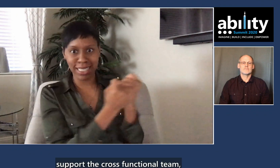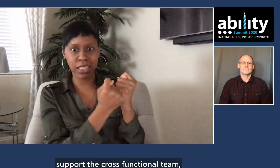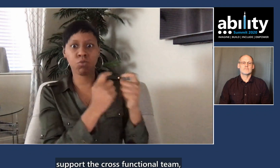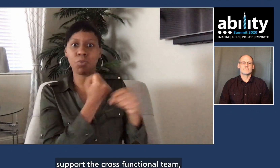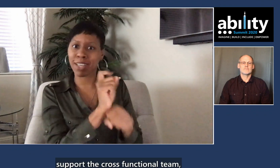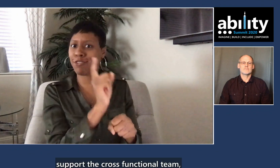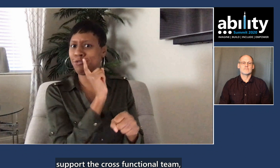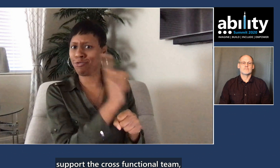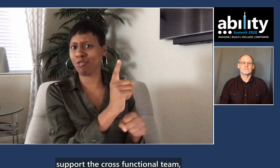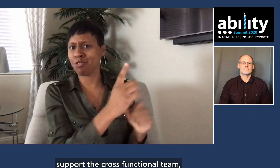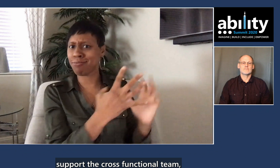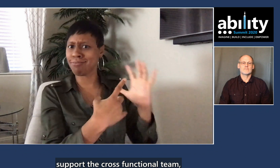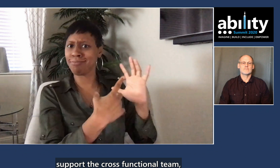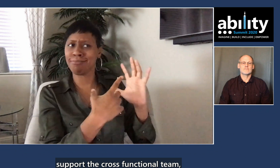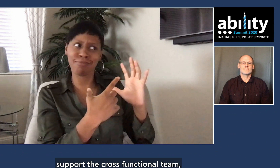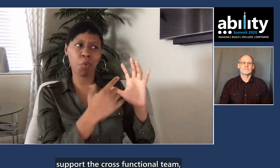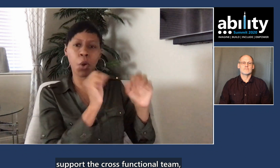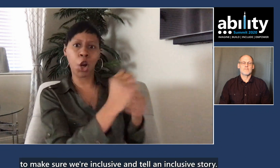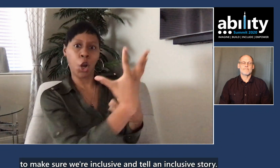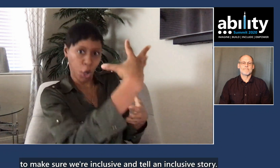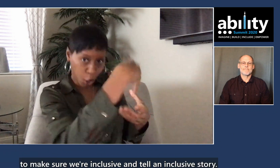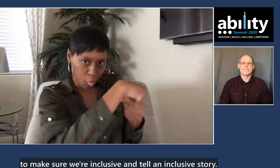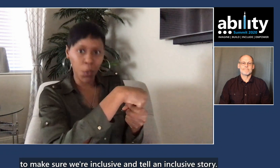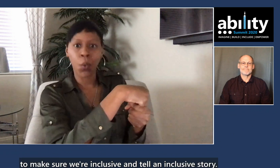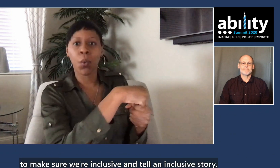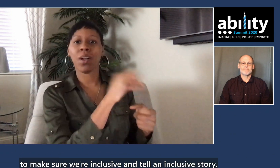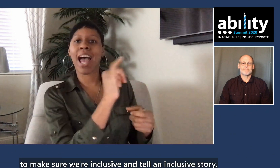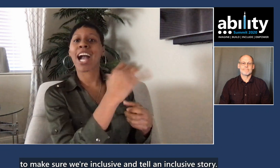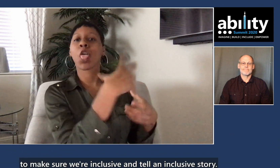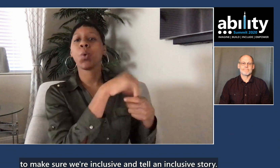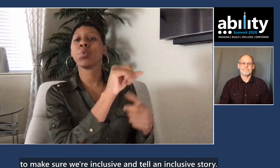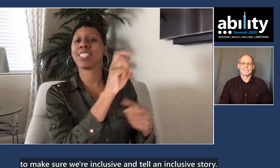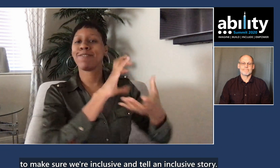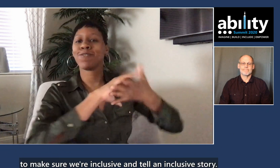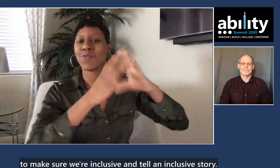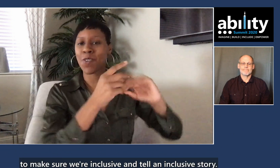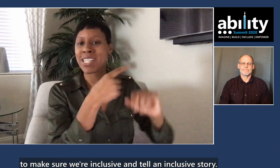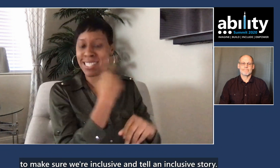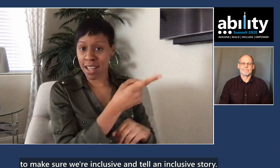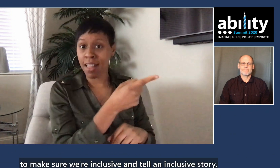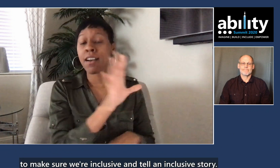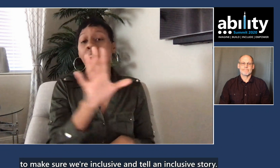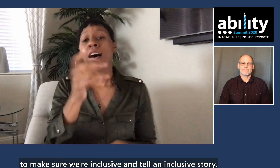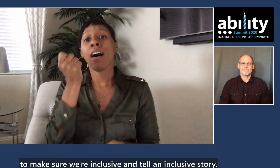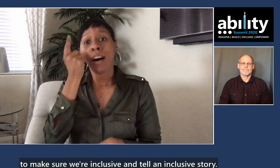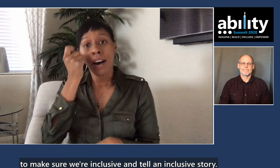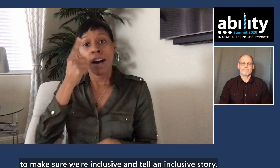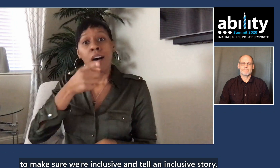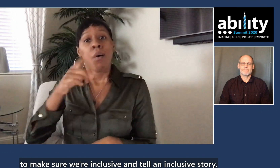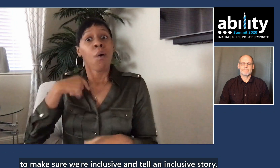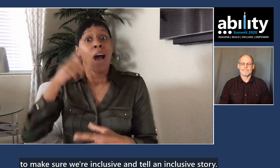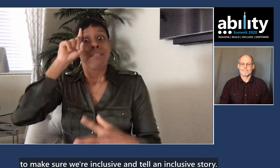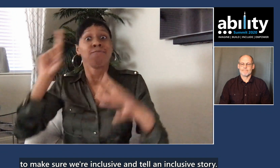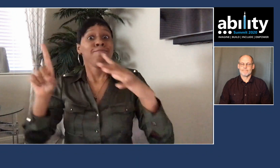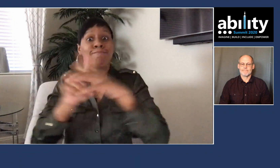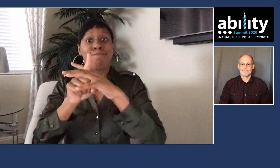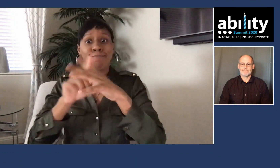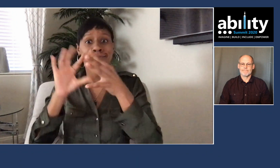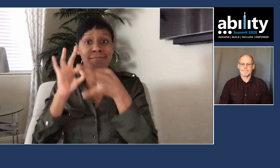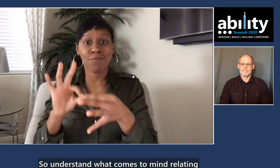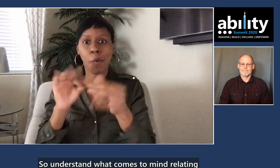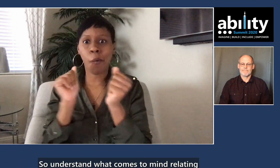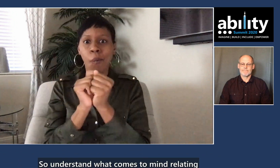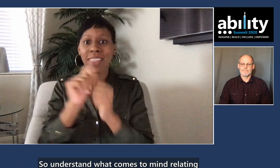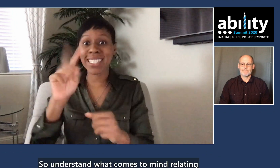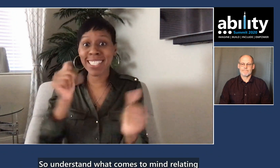support, the cross-functional team to make sure, we're inclusive and tell an inclusive story.